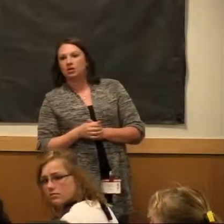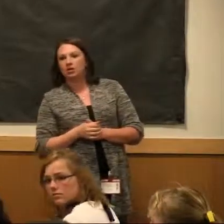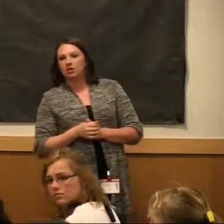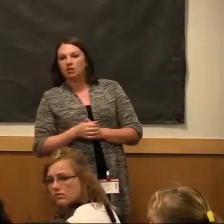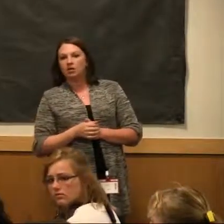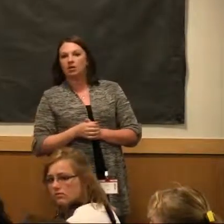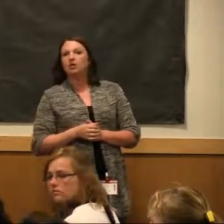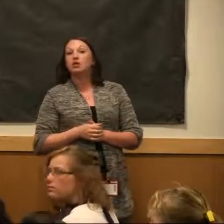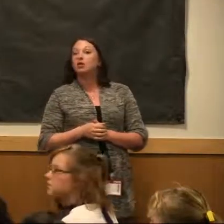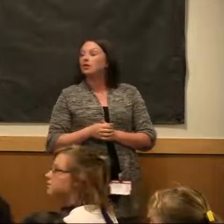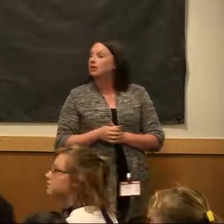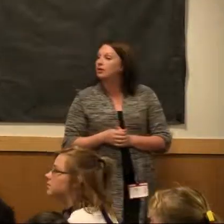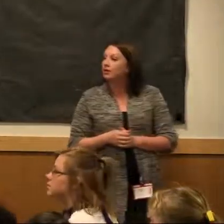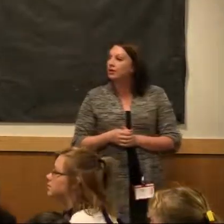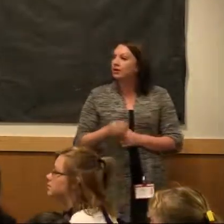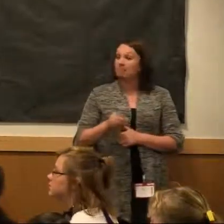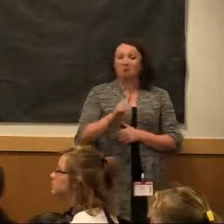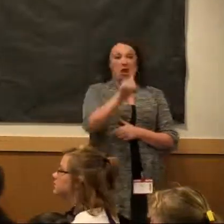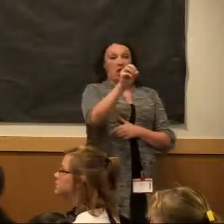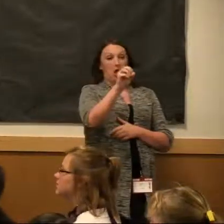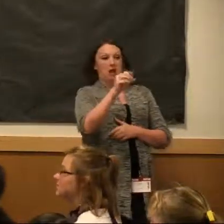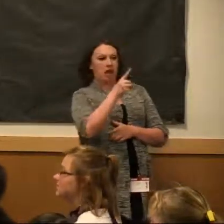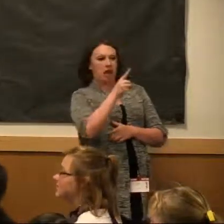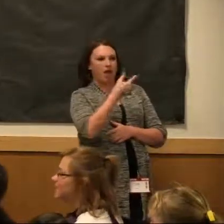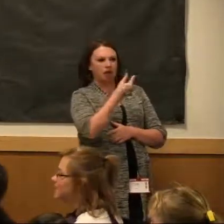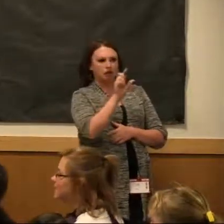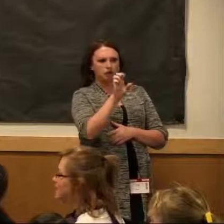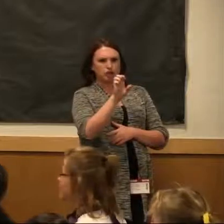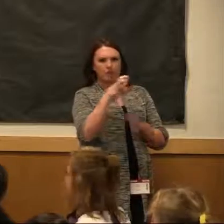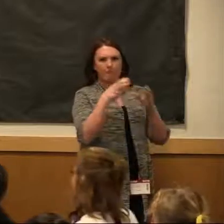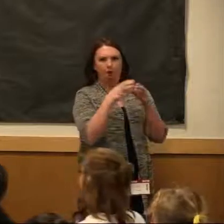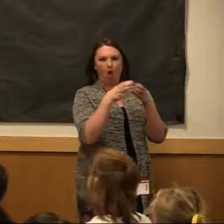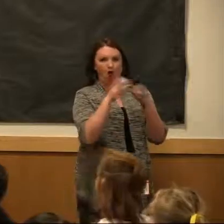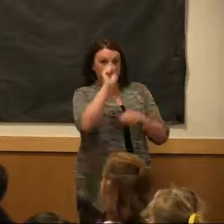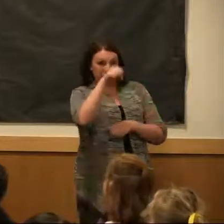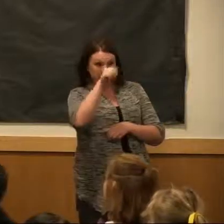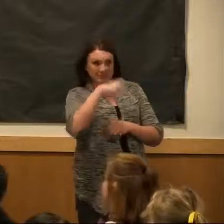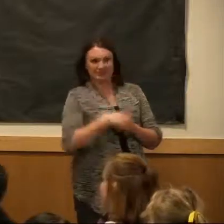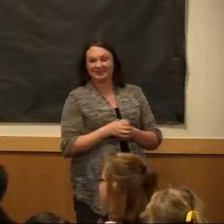What about dodgeball? Dodgeball, yes.